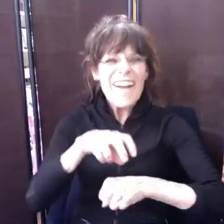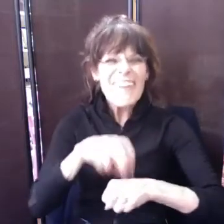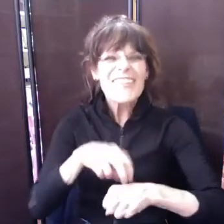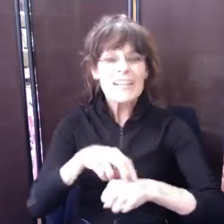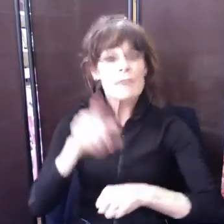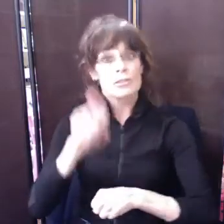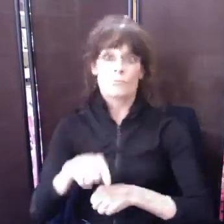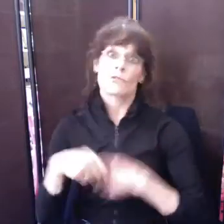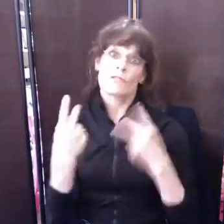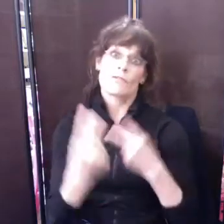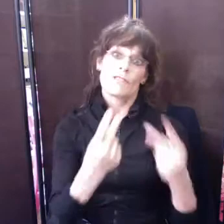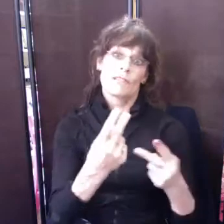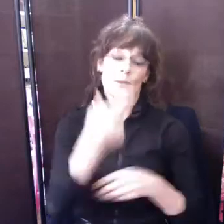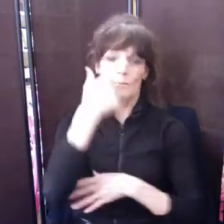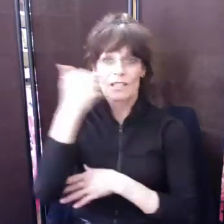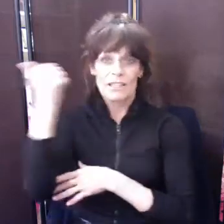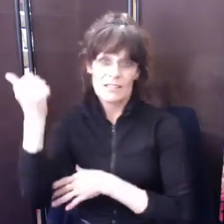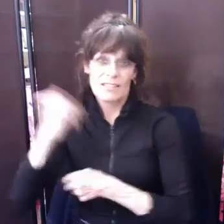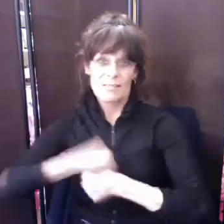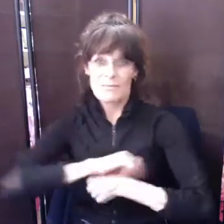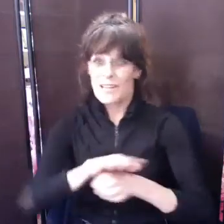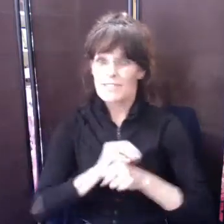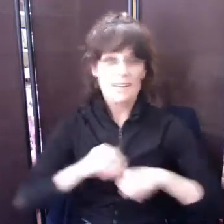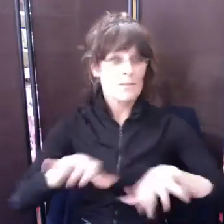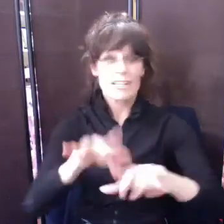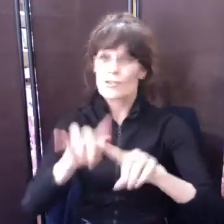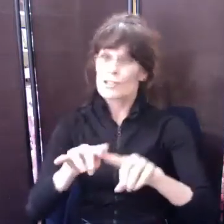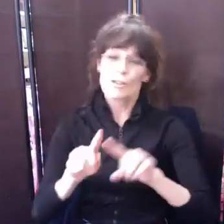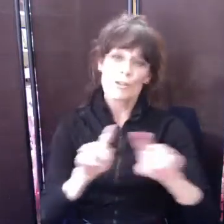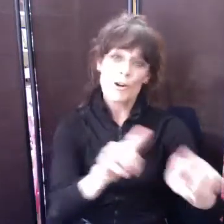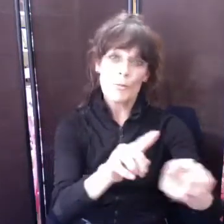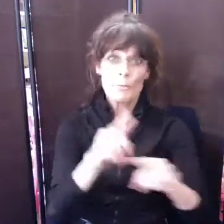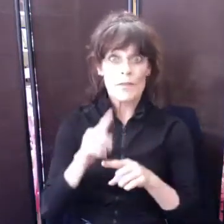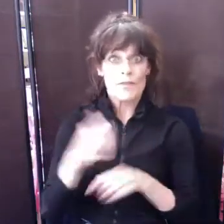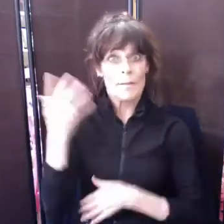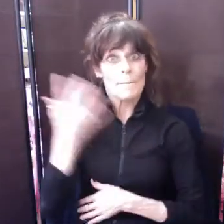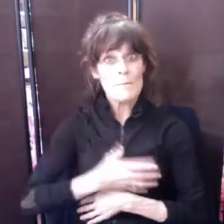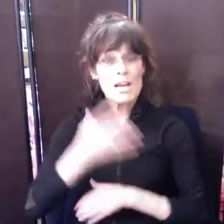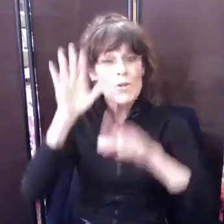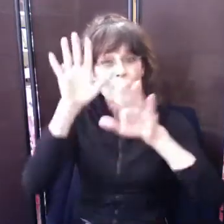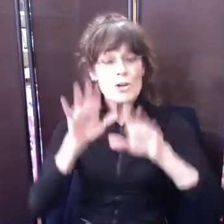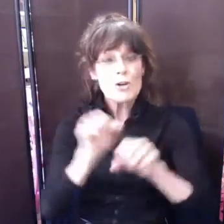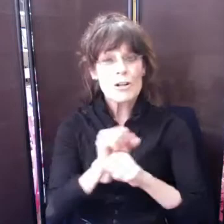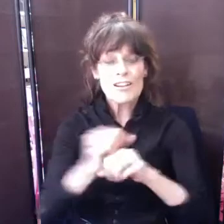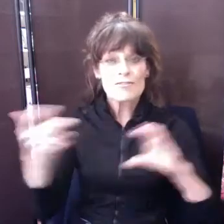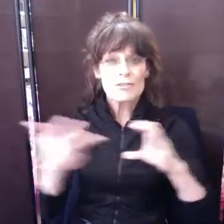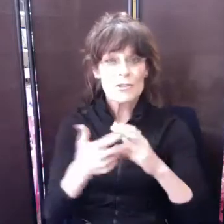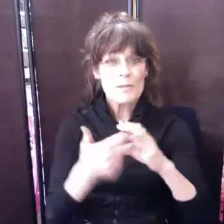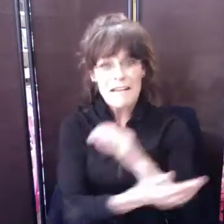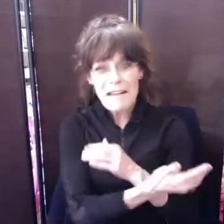because of the pandemic, I'm not able to go. But because of the miracle of Zoom, every Monday morning, I go to a meeting with